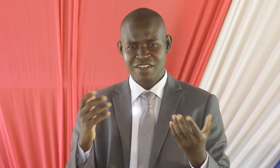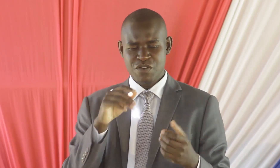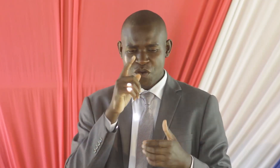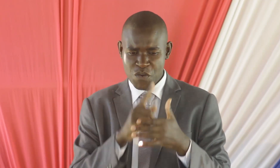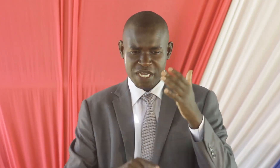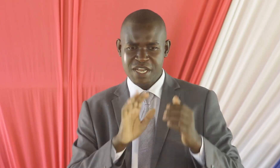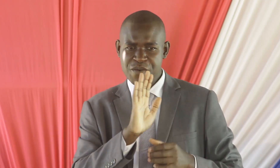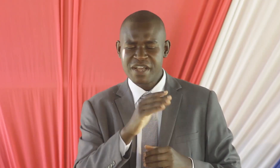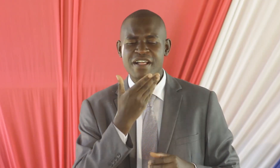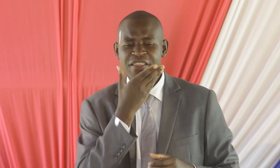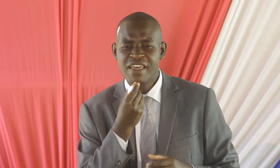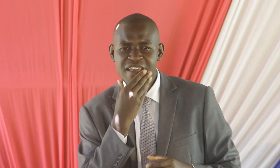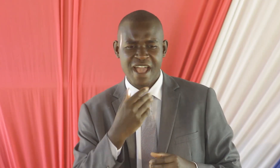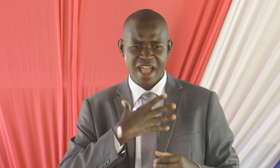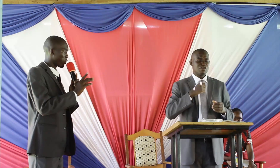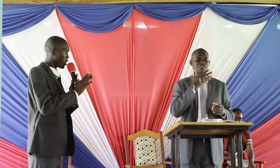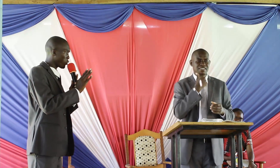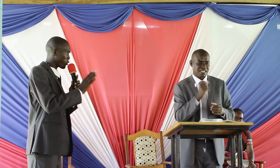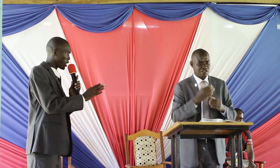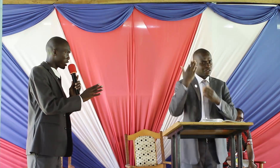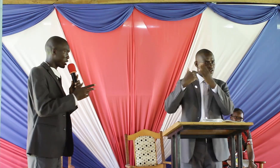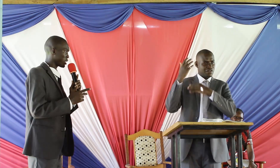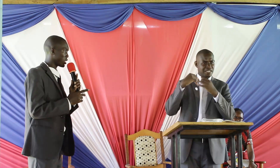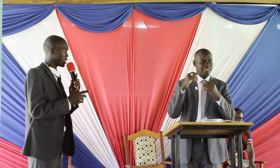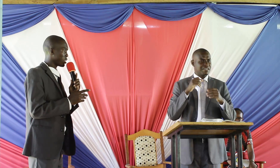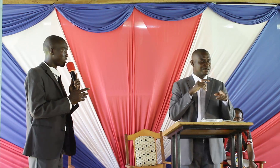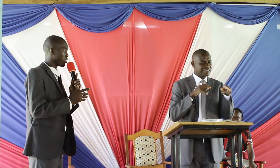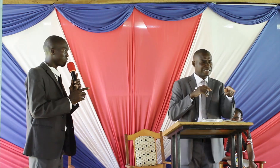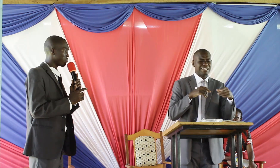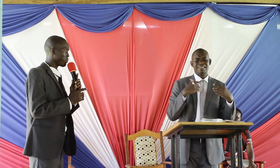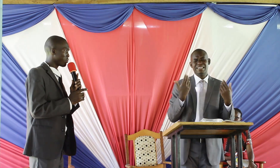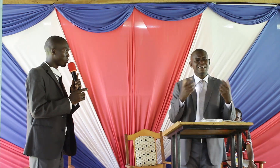a portion of land to your father.